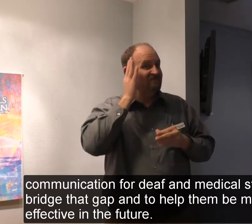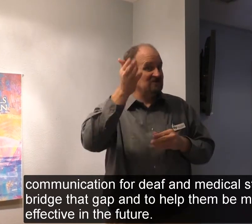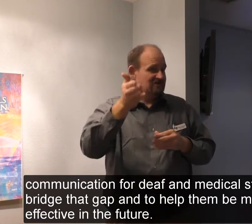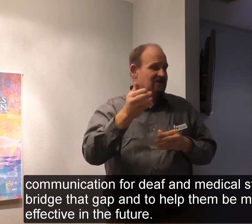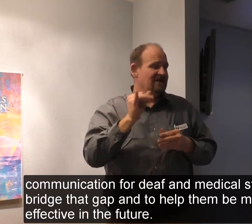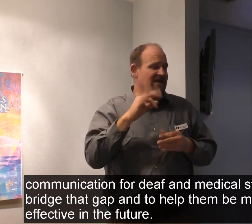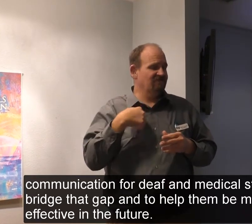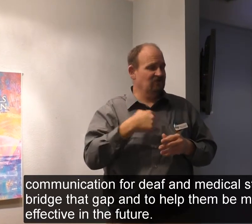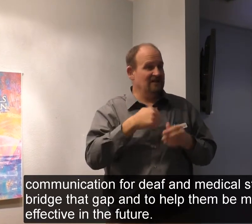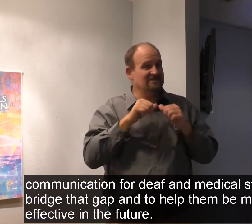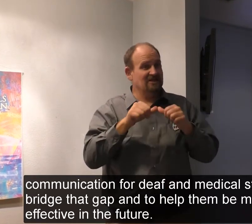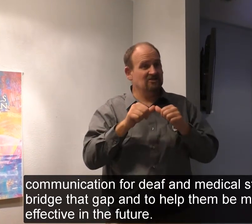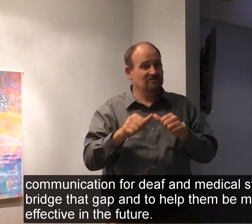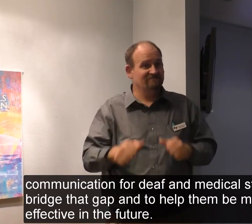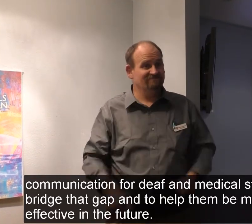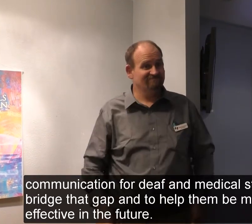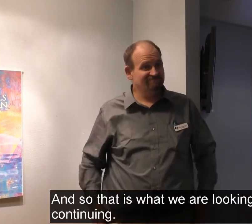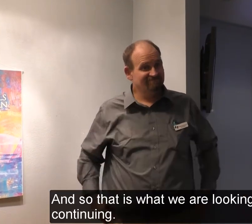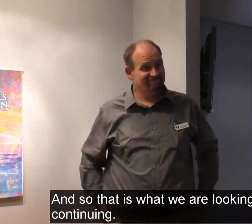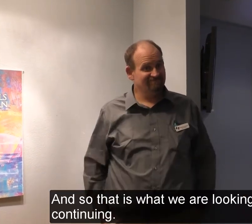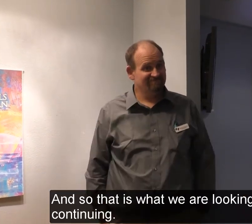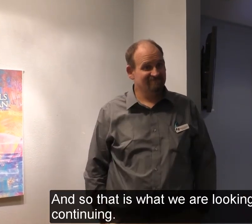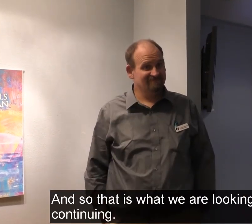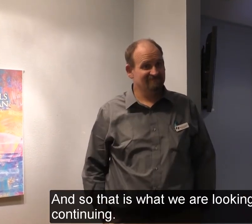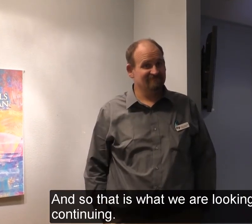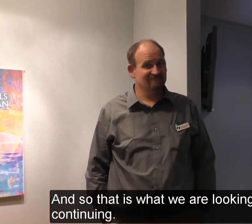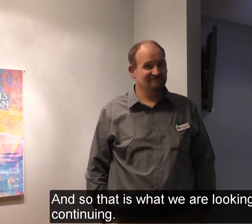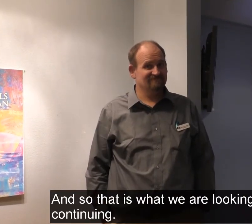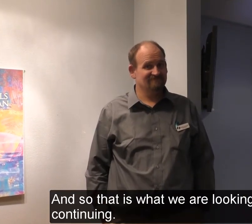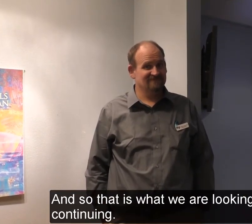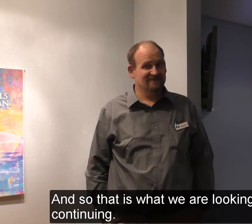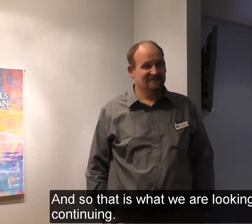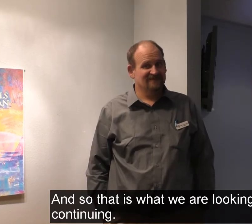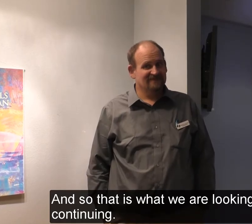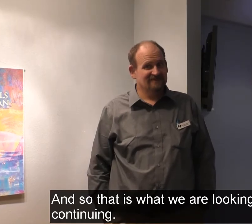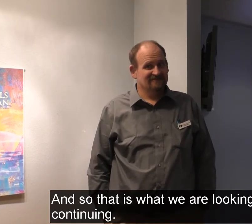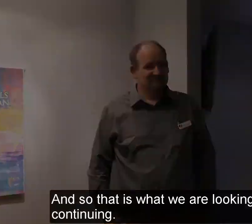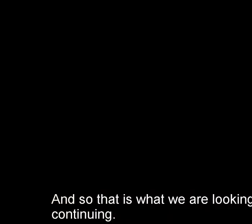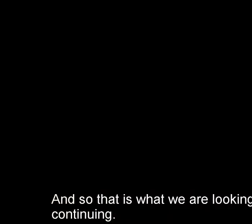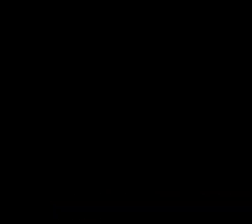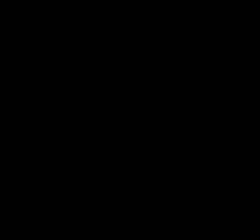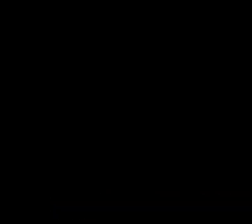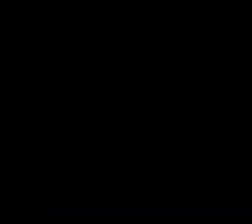to help things be more effective in the future. And so that's what we're looking at continuing on.